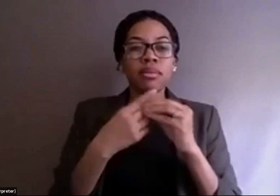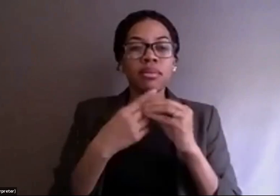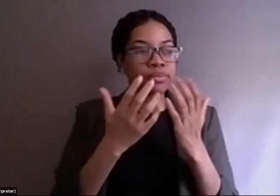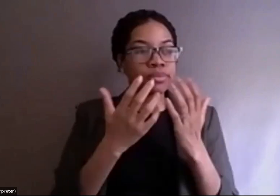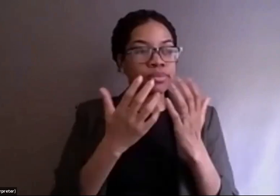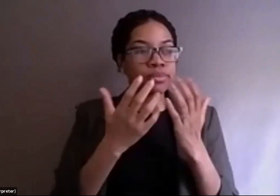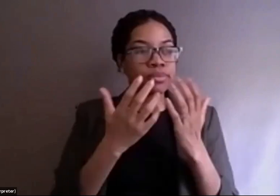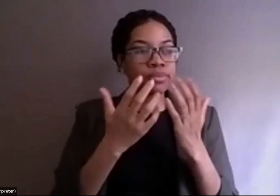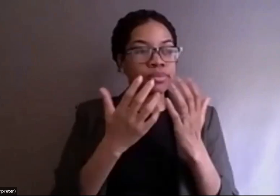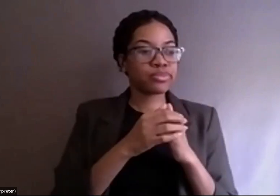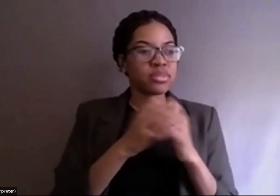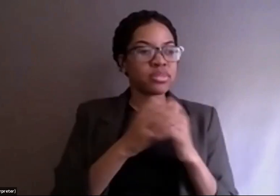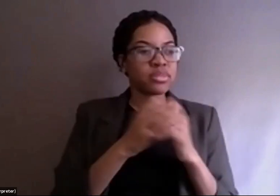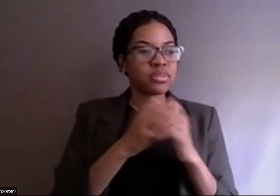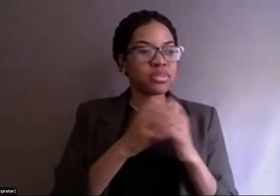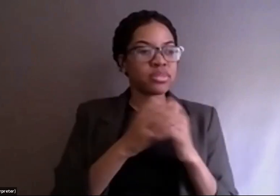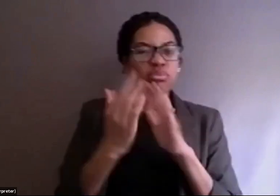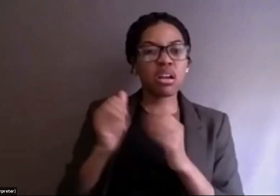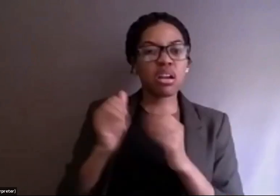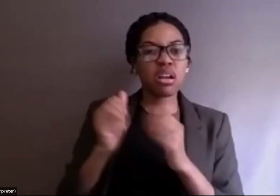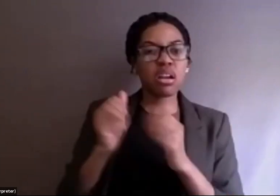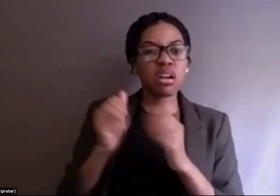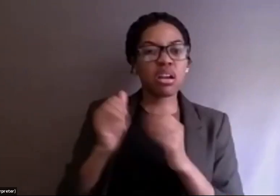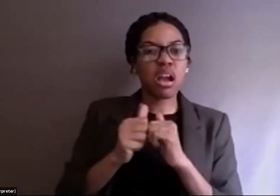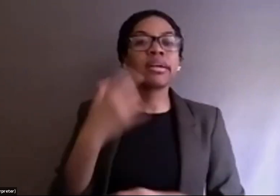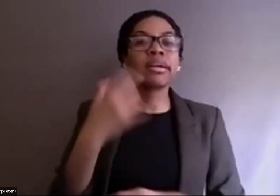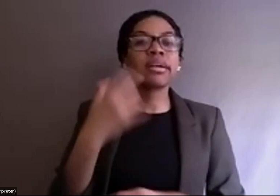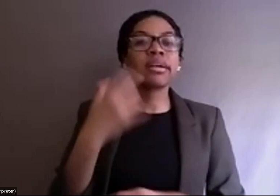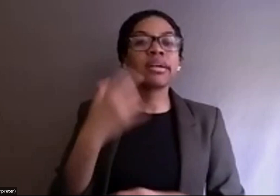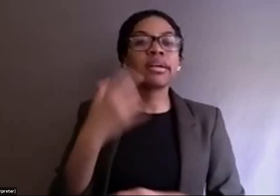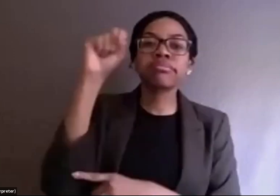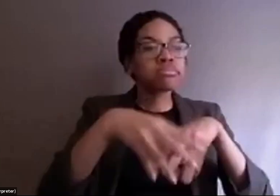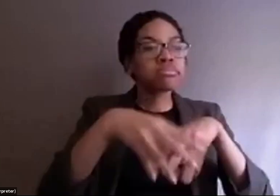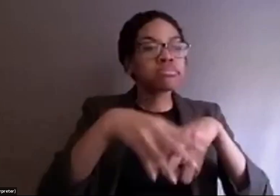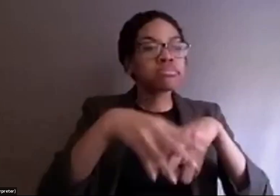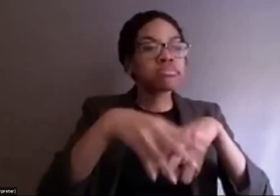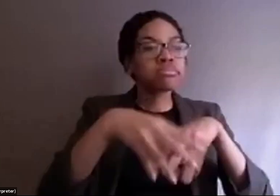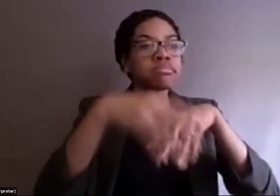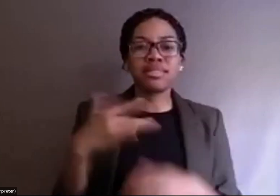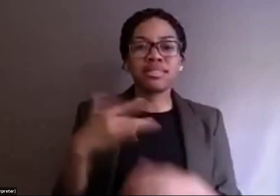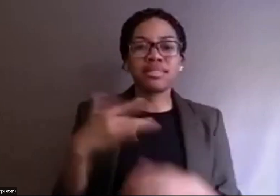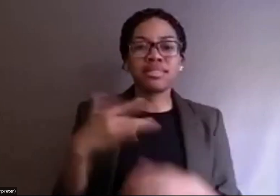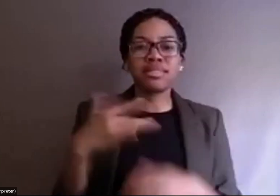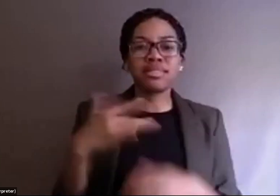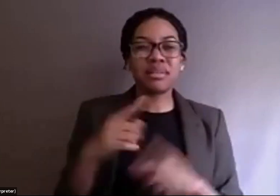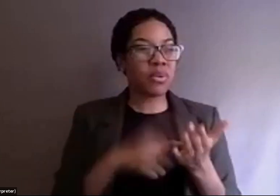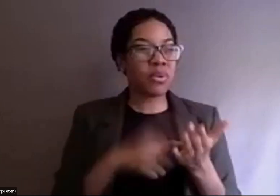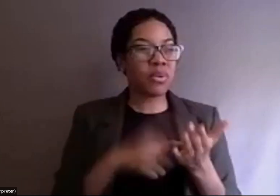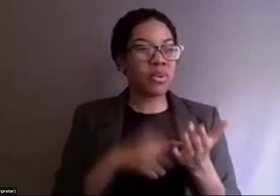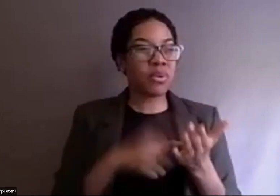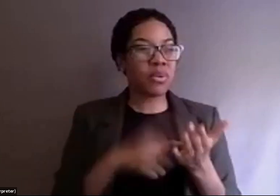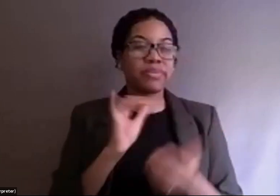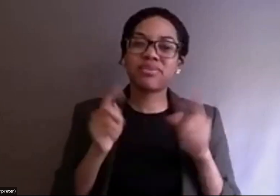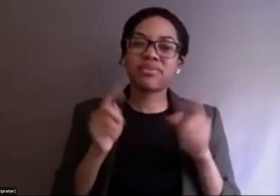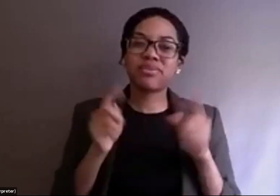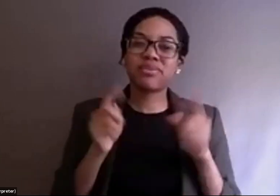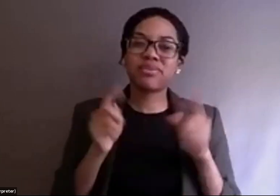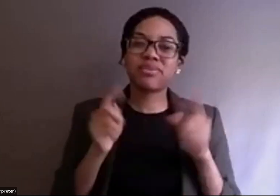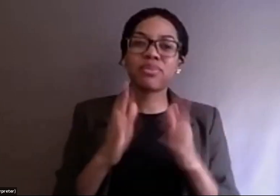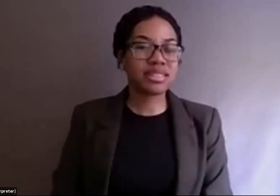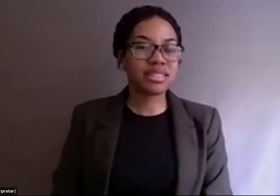calling people, we decided, okay, it's now time to exercise power. But the trick was, how do you now get